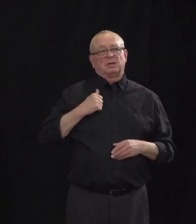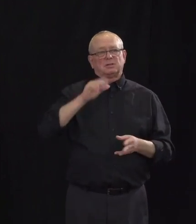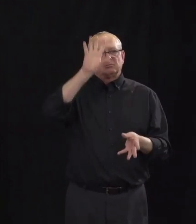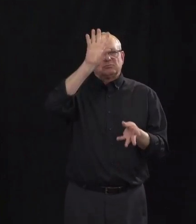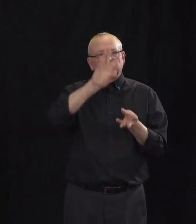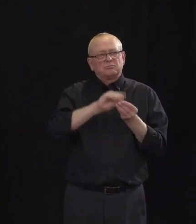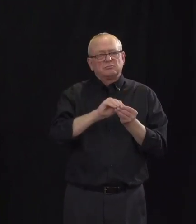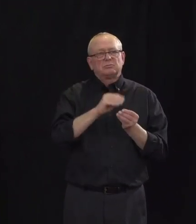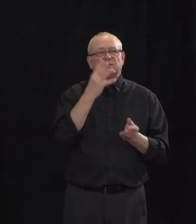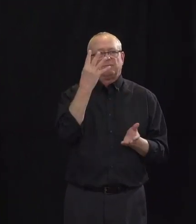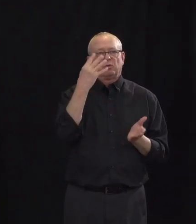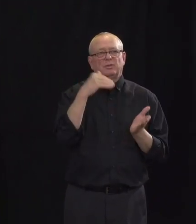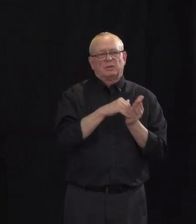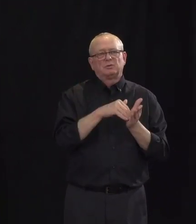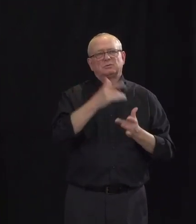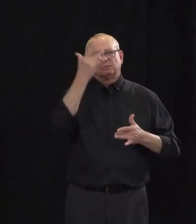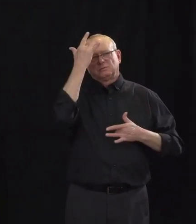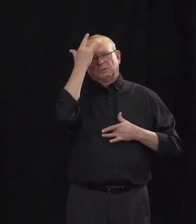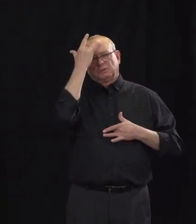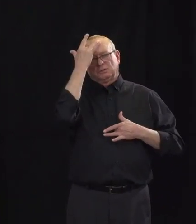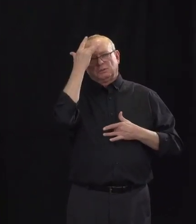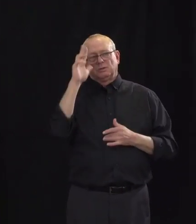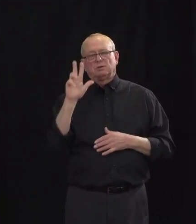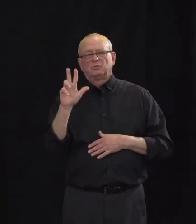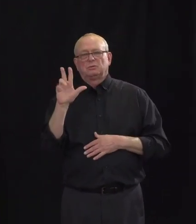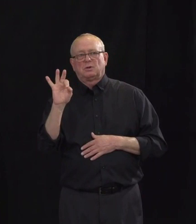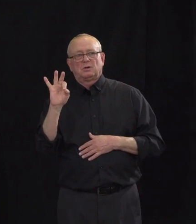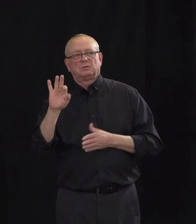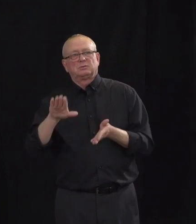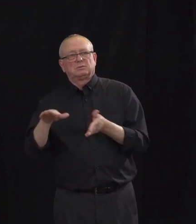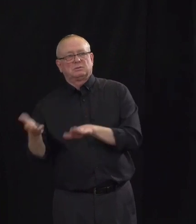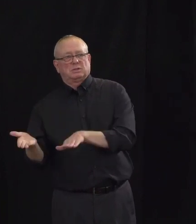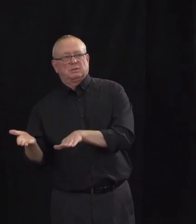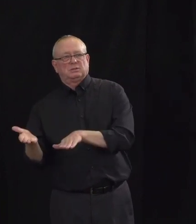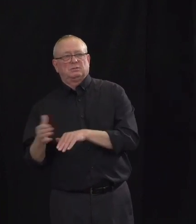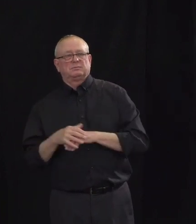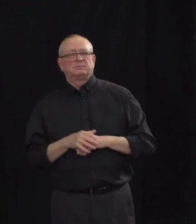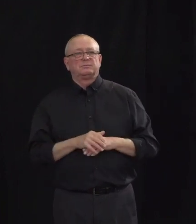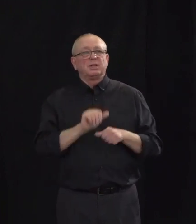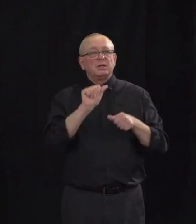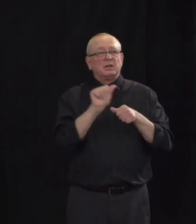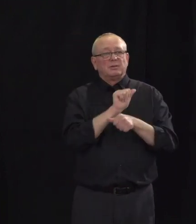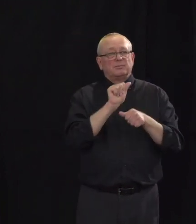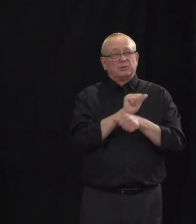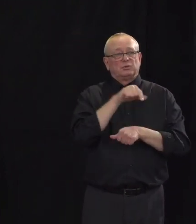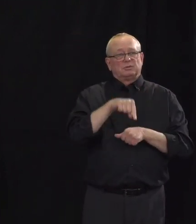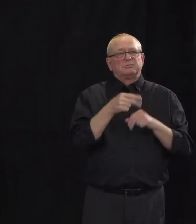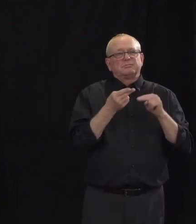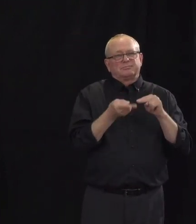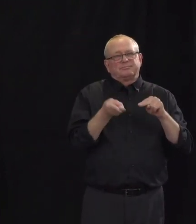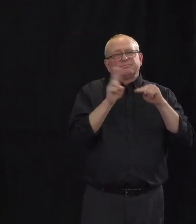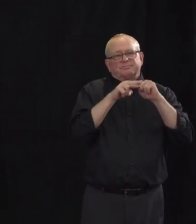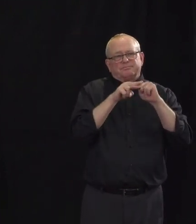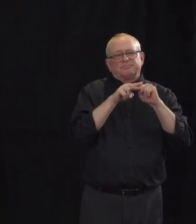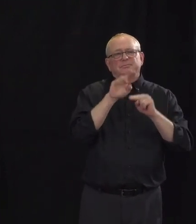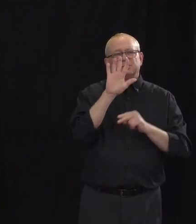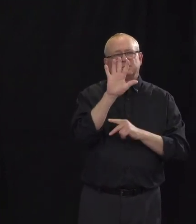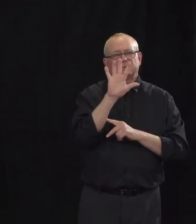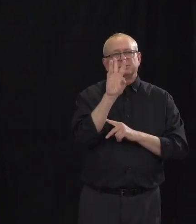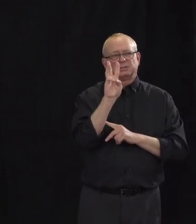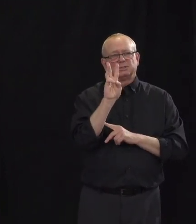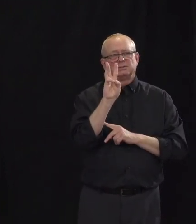deaths. And in Alberta, the case count rose by 56 since yesterday to a total of